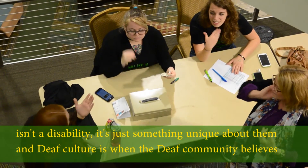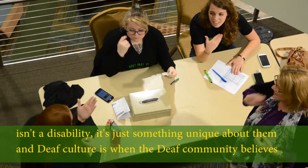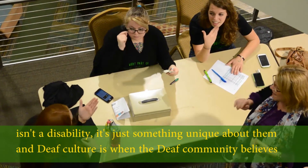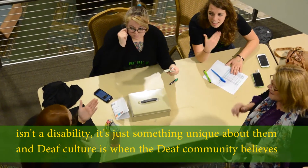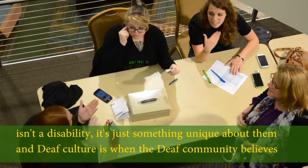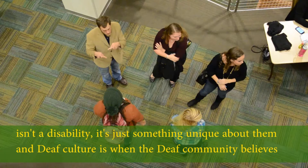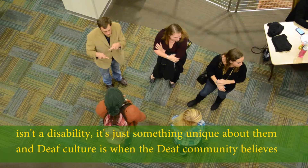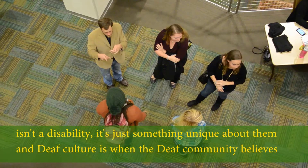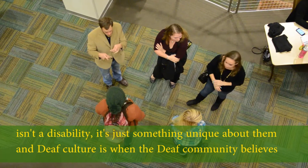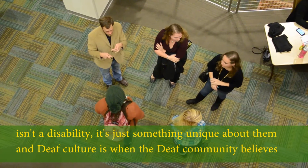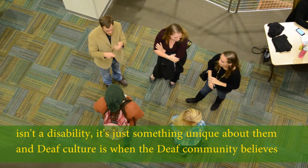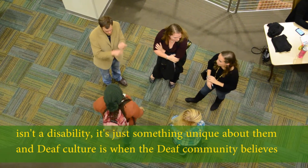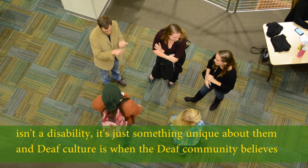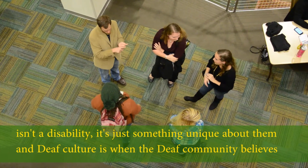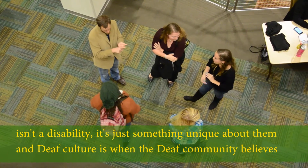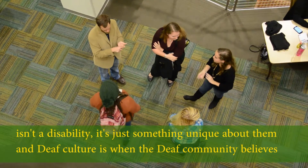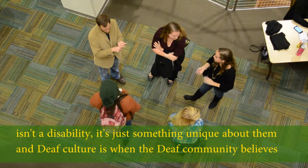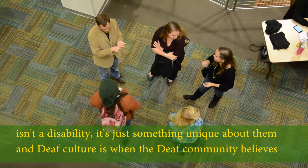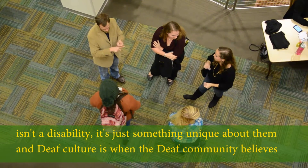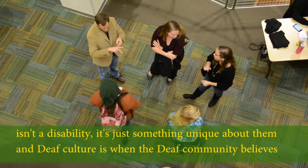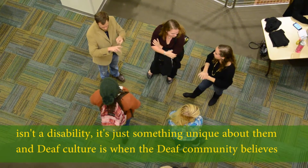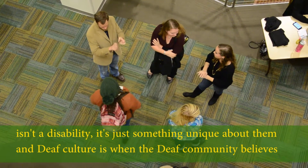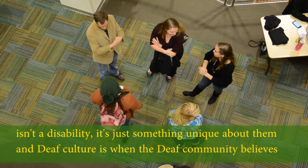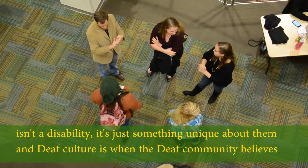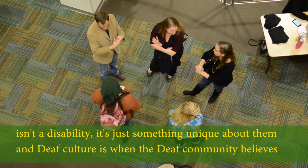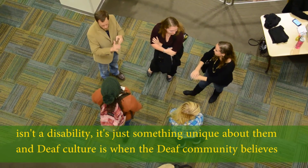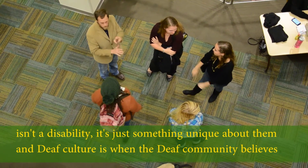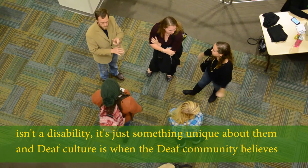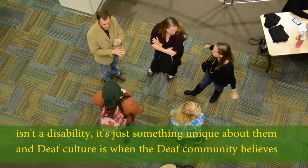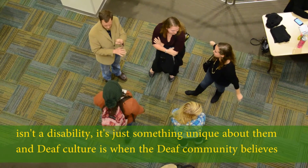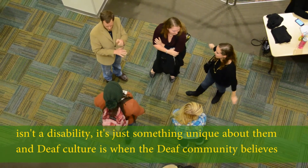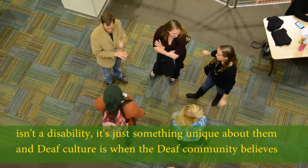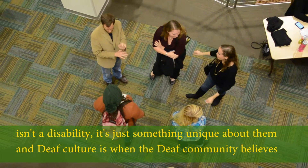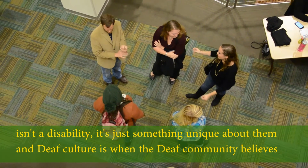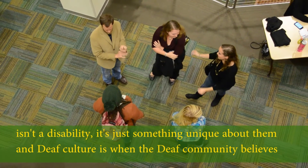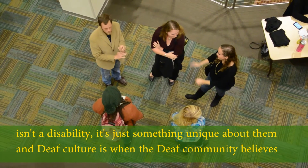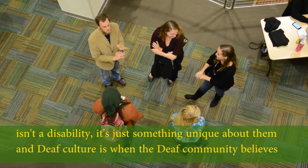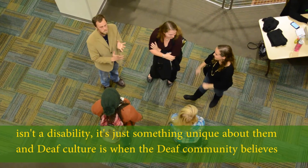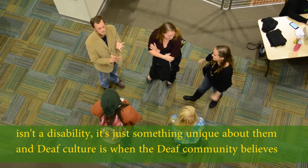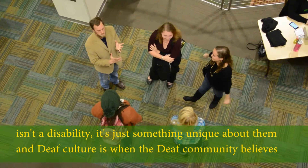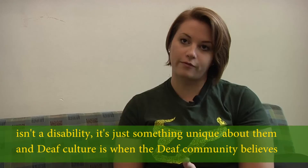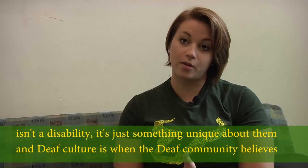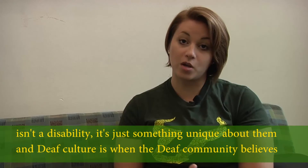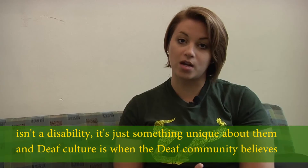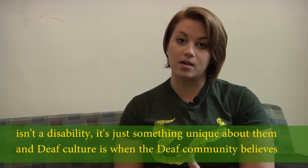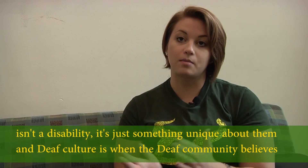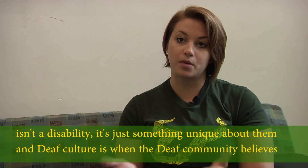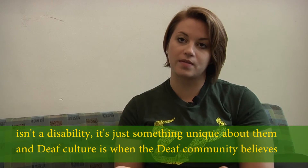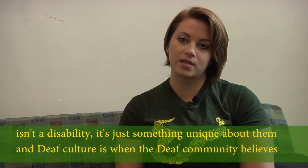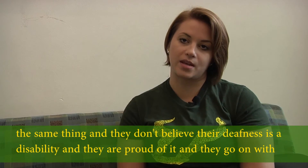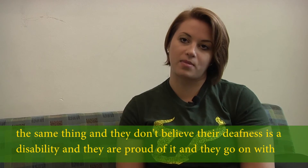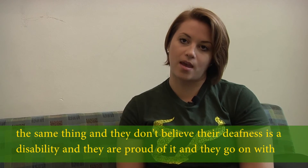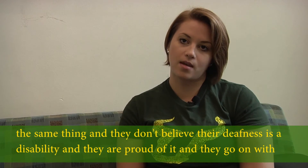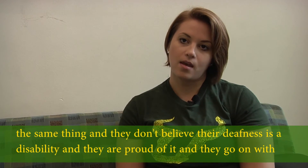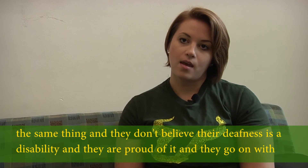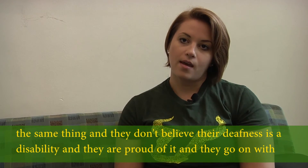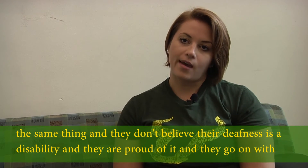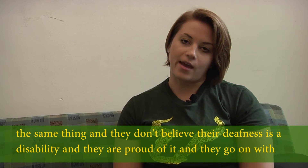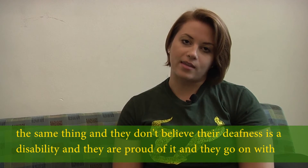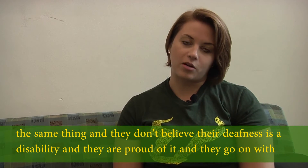something unique about them. Deaf culture is when the Deaf community believes the same thing and they